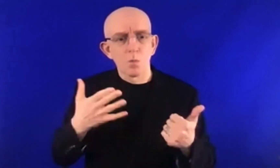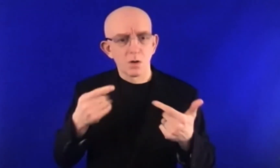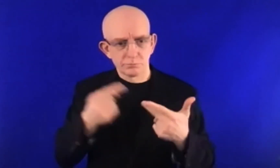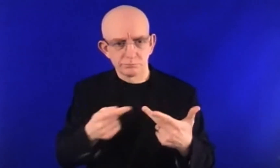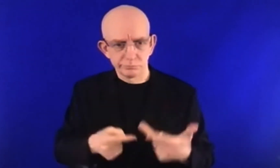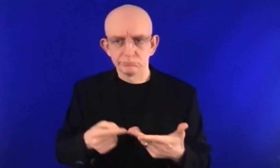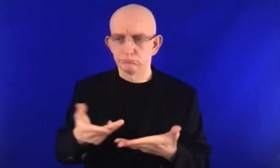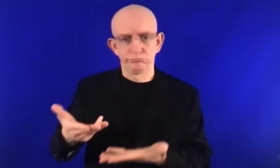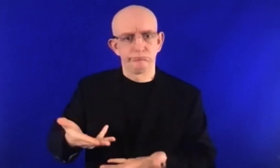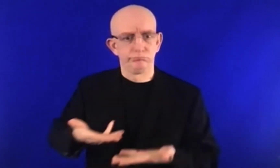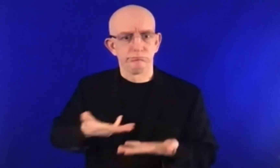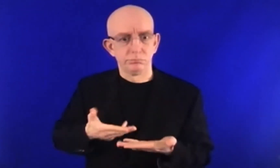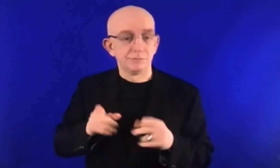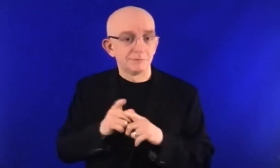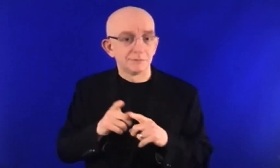totally share